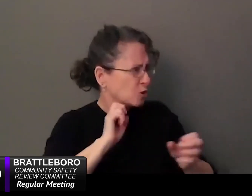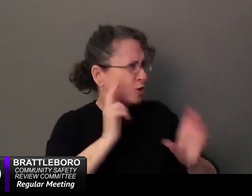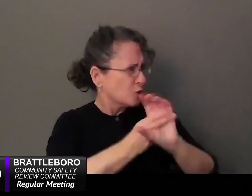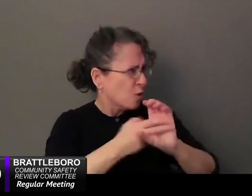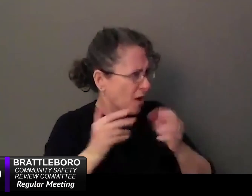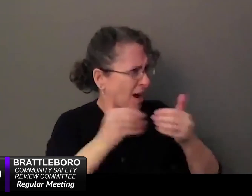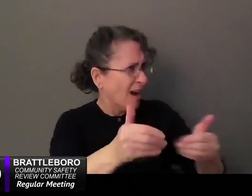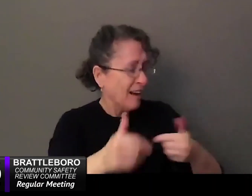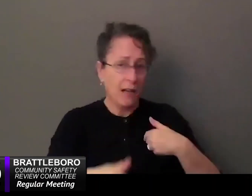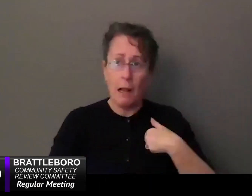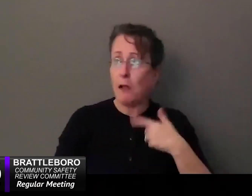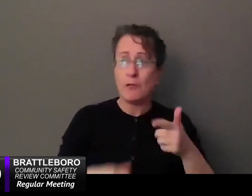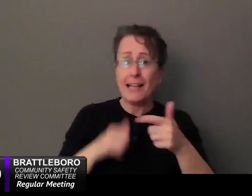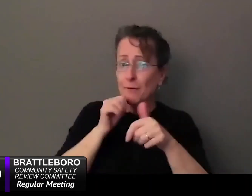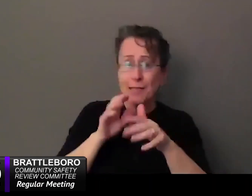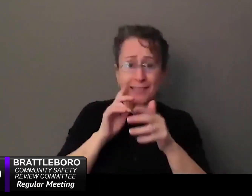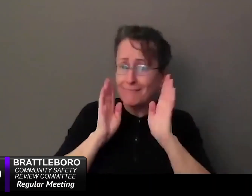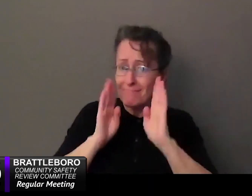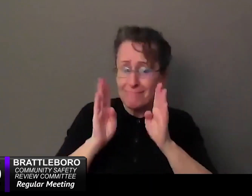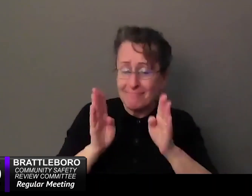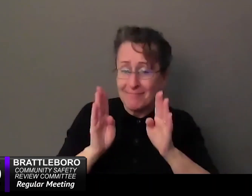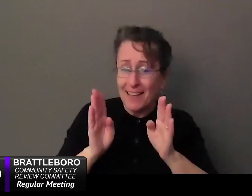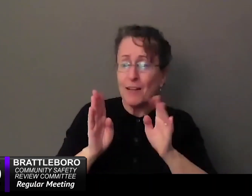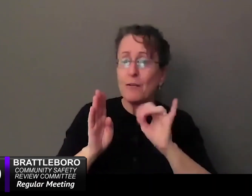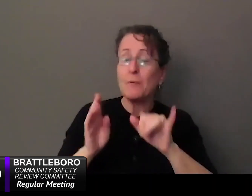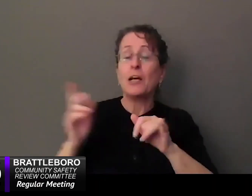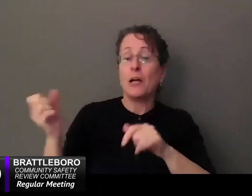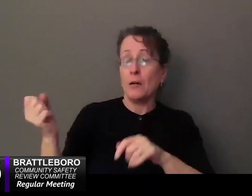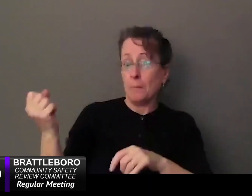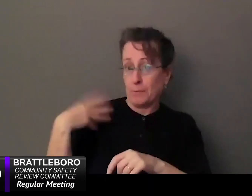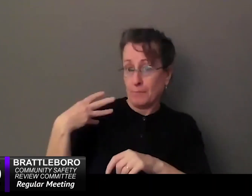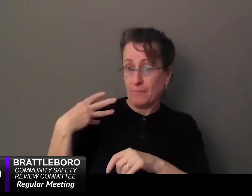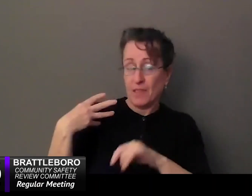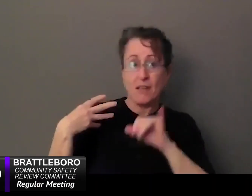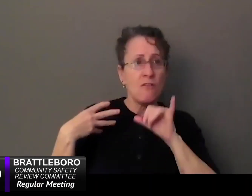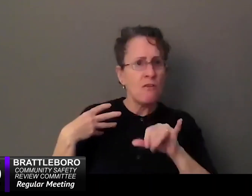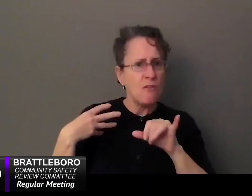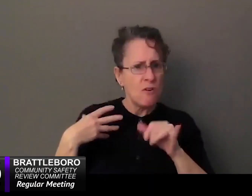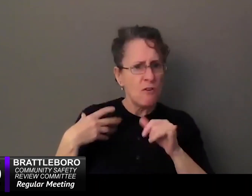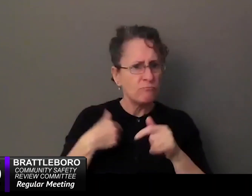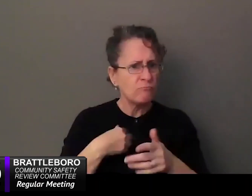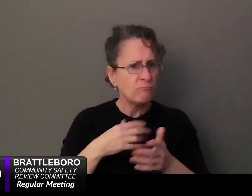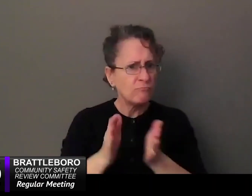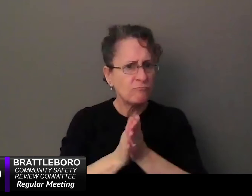process, but I'm very interested to get involved, and